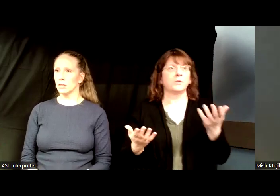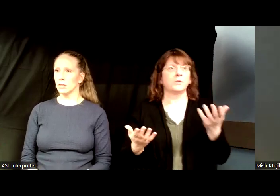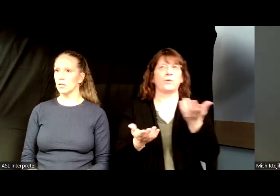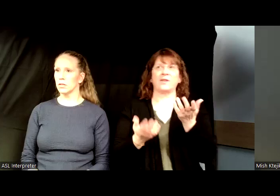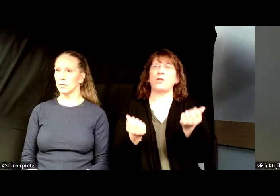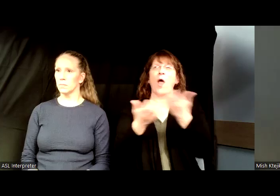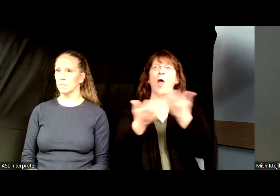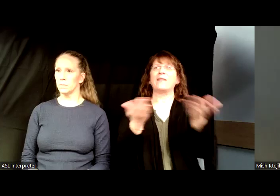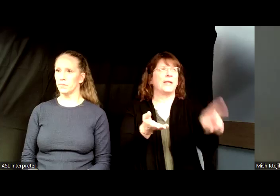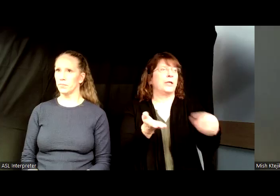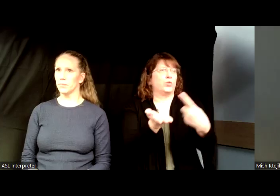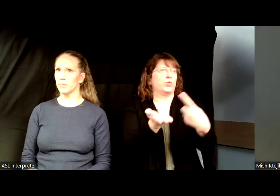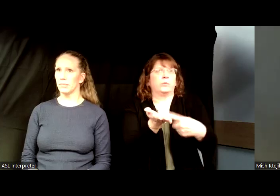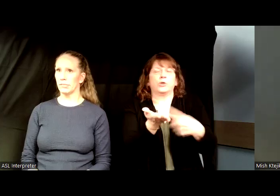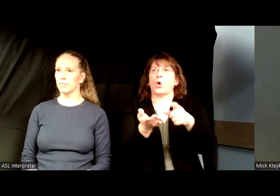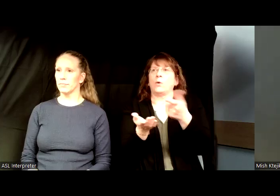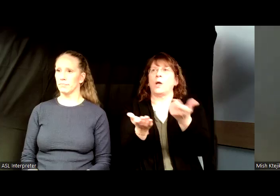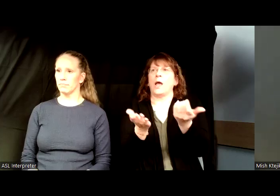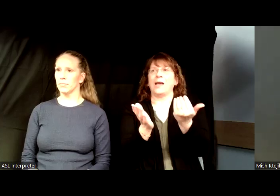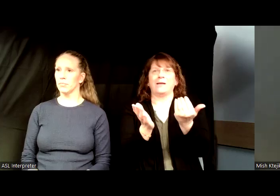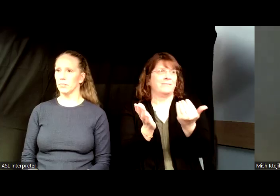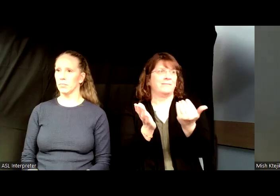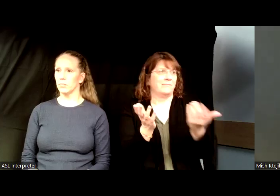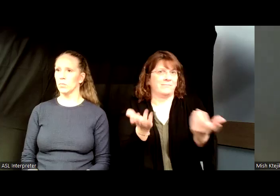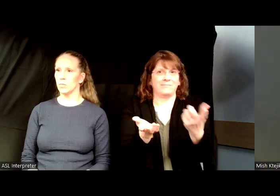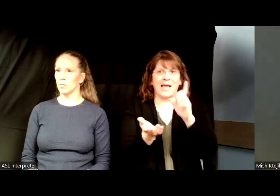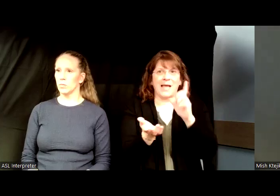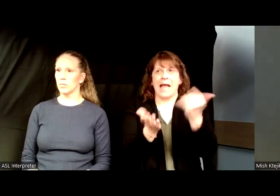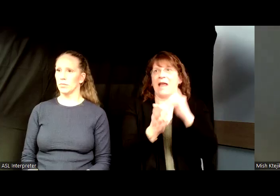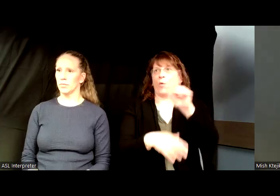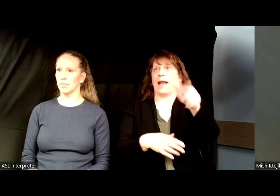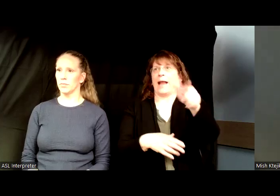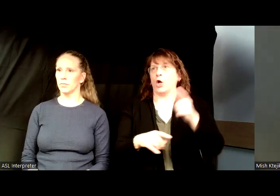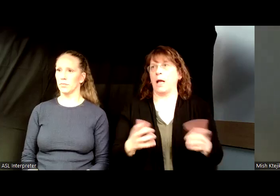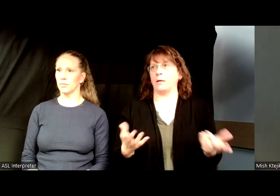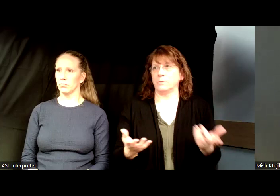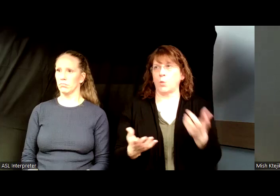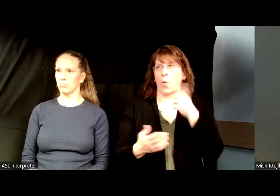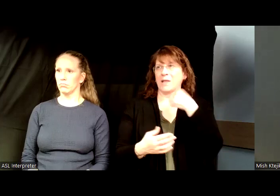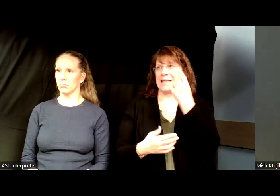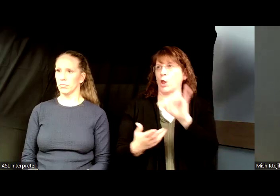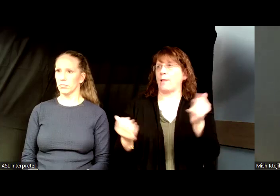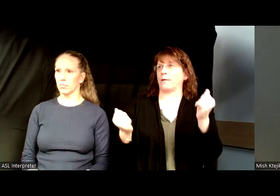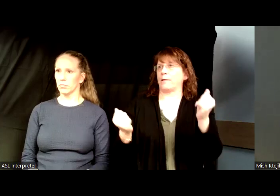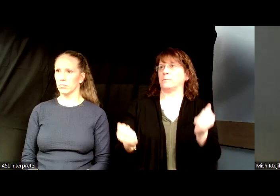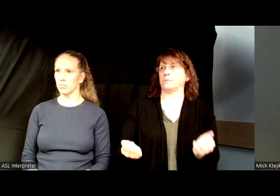How do we promote that? So there's a lot of things that we do need to discuss. Again, that could be for